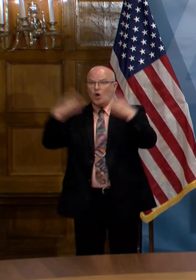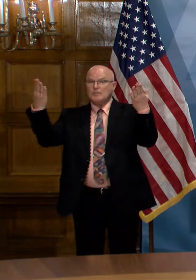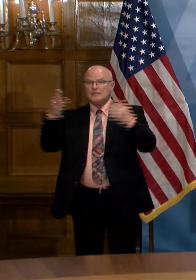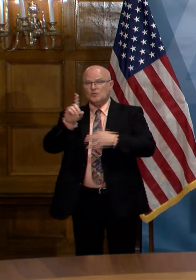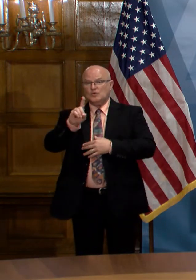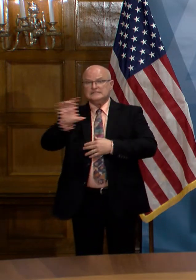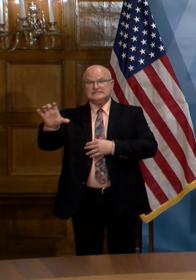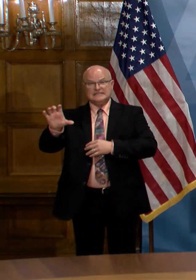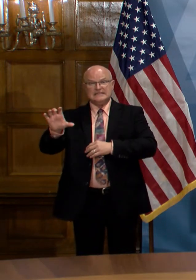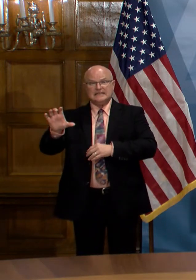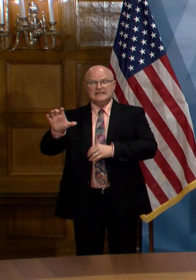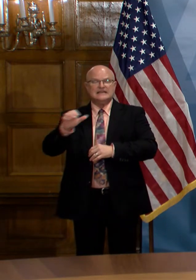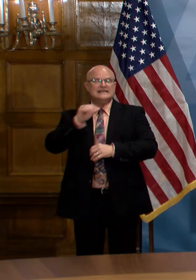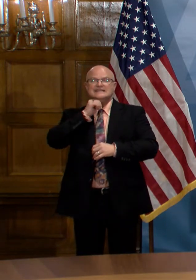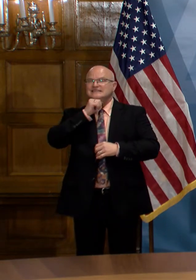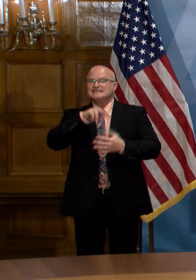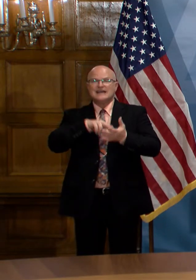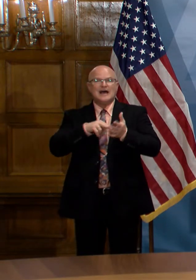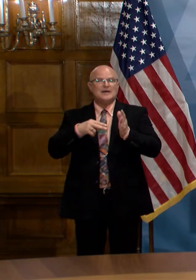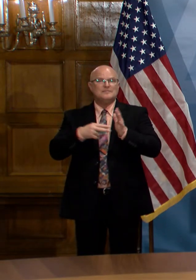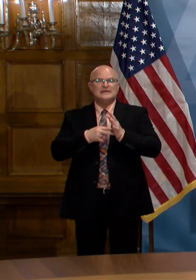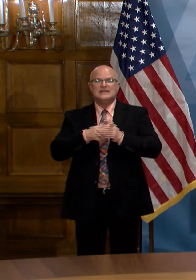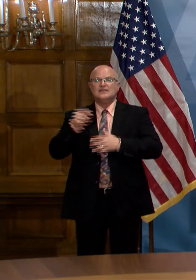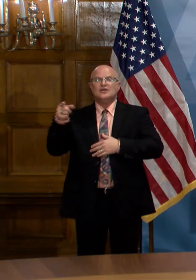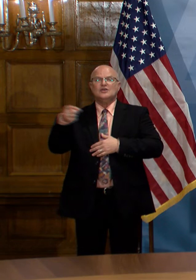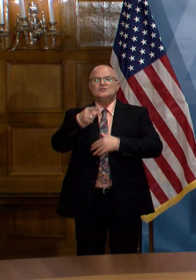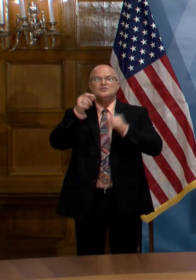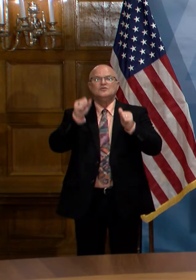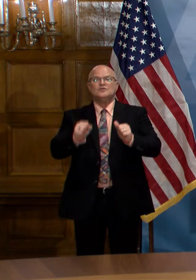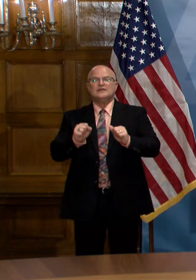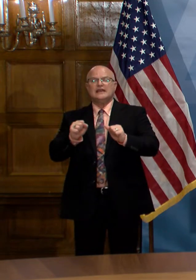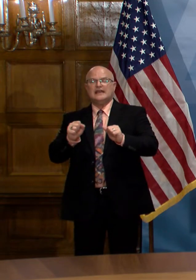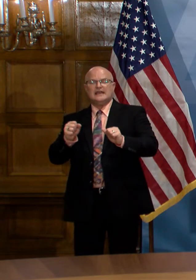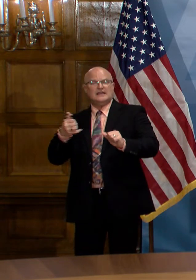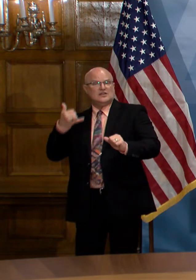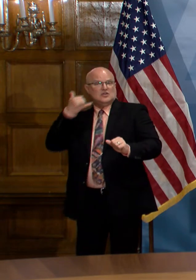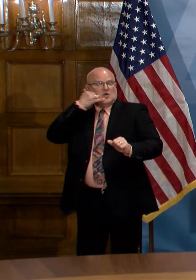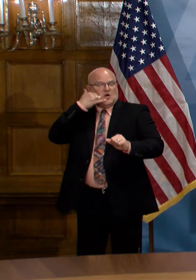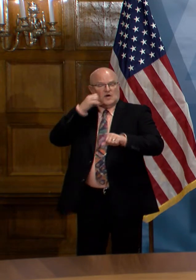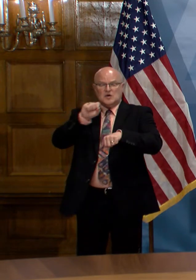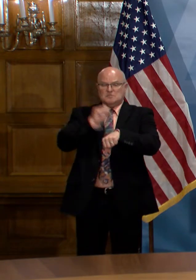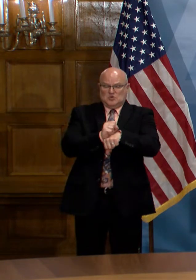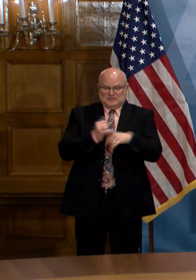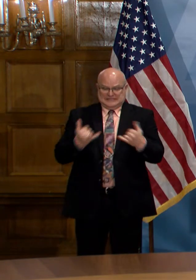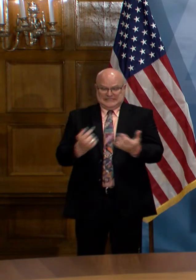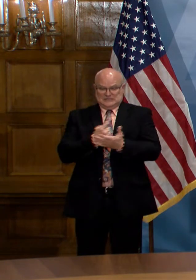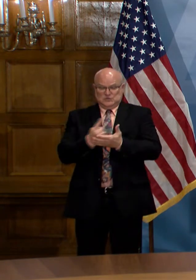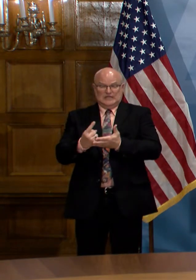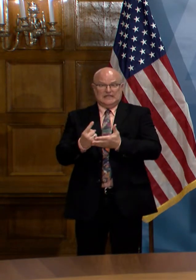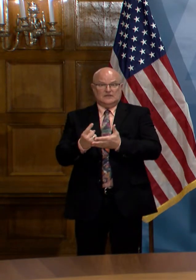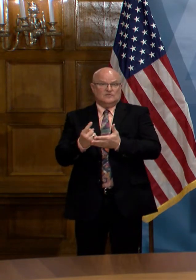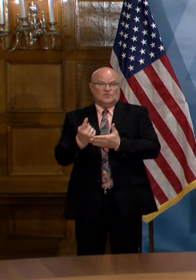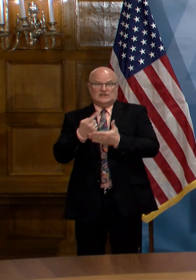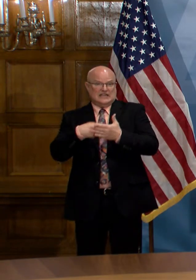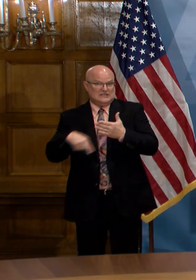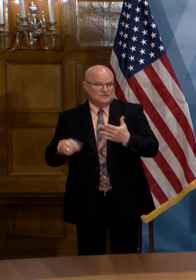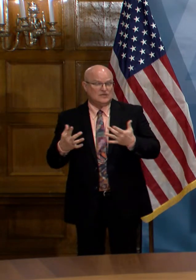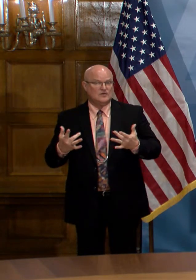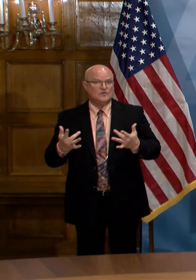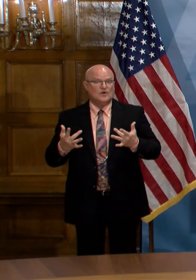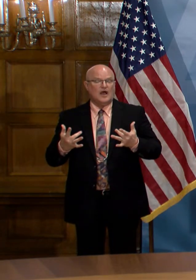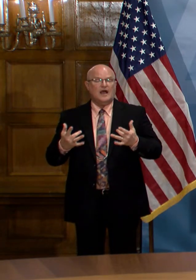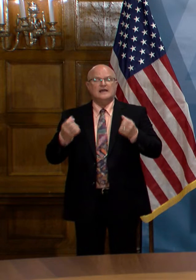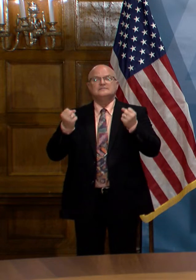to 1C category does not mean that you're going to be able to get an appointment this week or perhaps even next week,